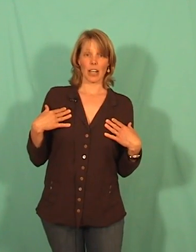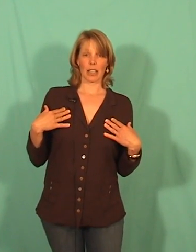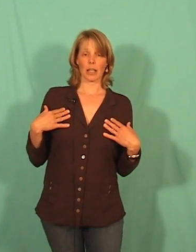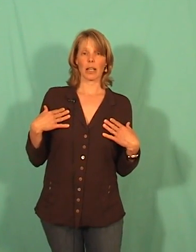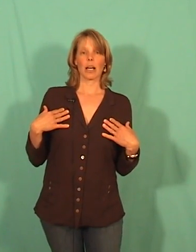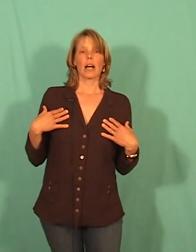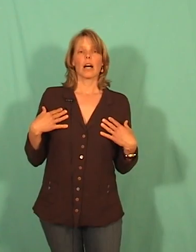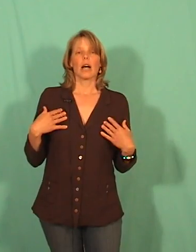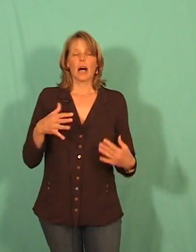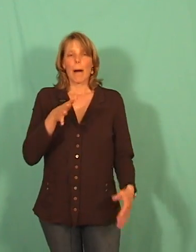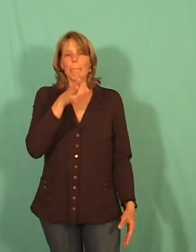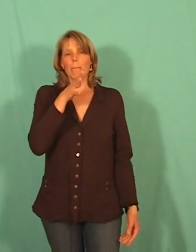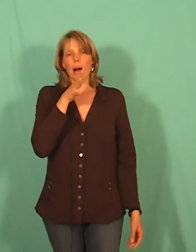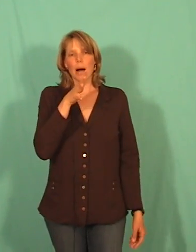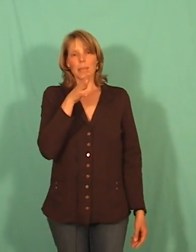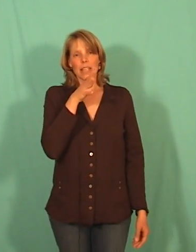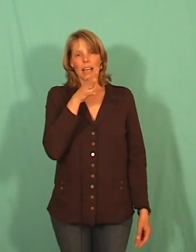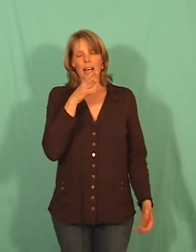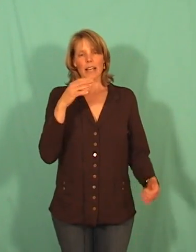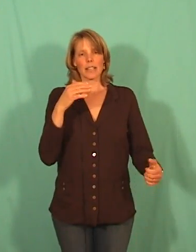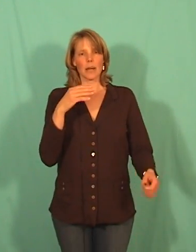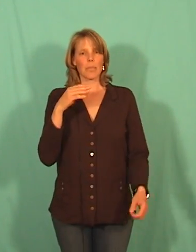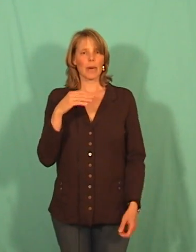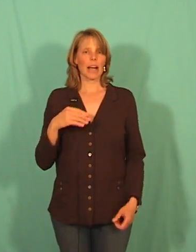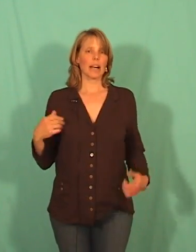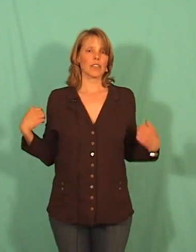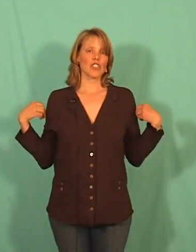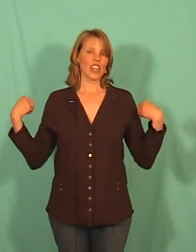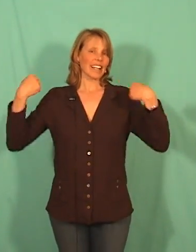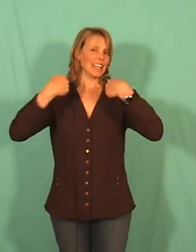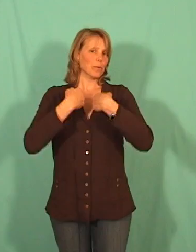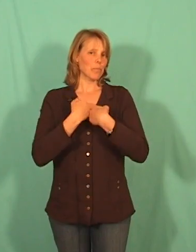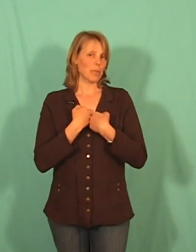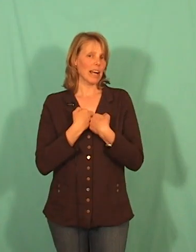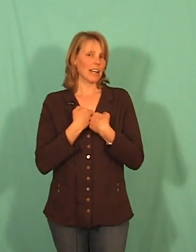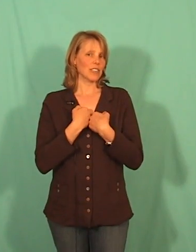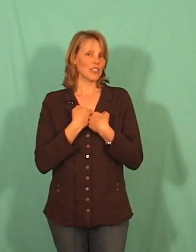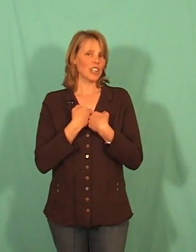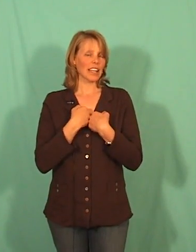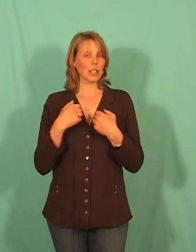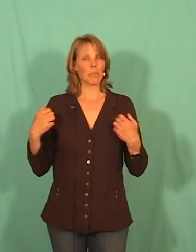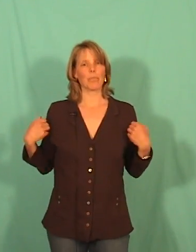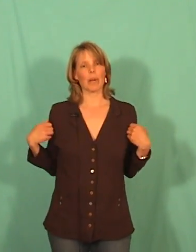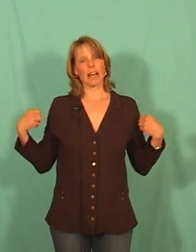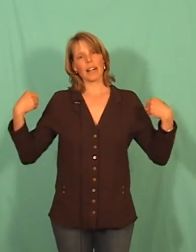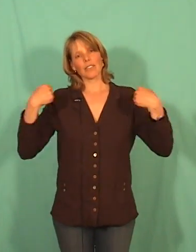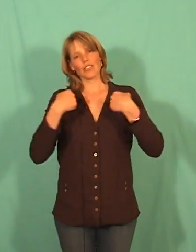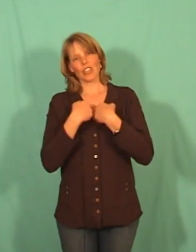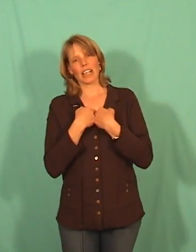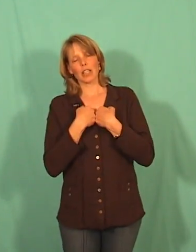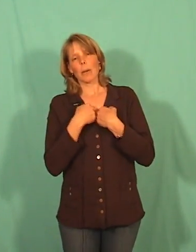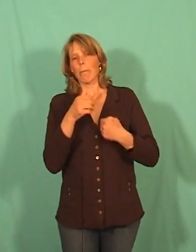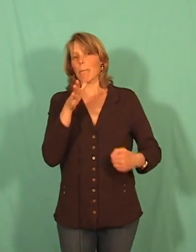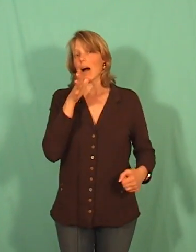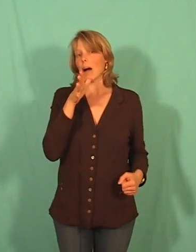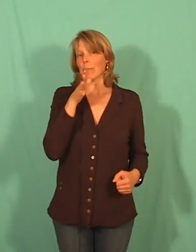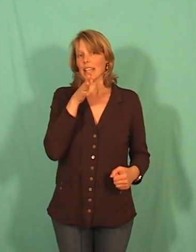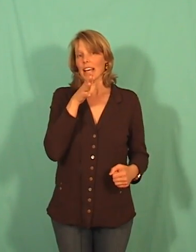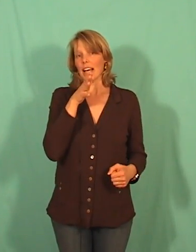jacket. Mommy has a brown jacket, brown jacket, brown jacket. Mommy has